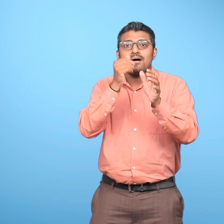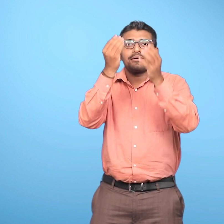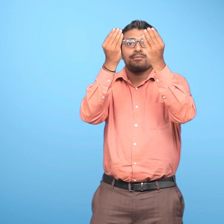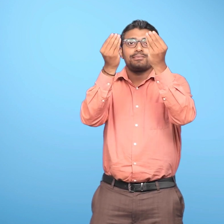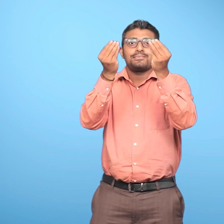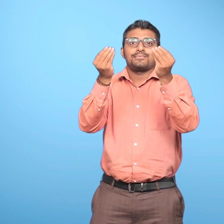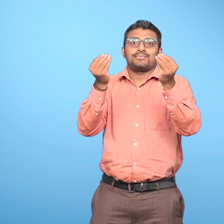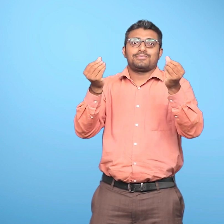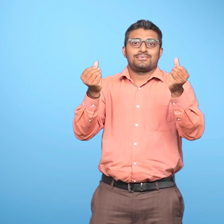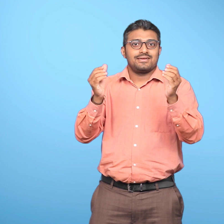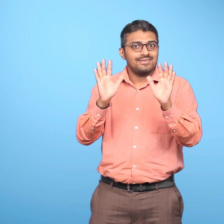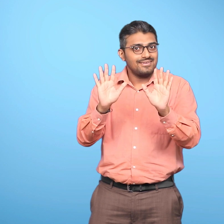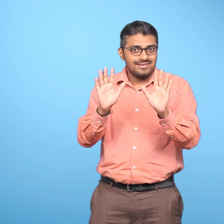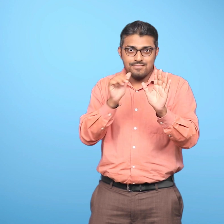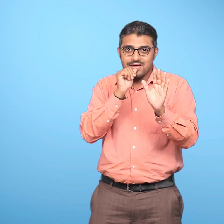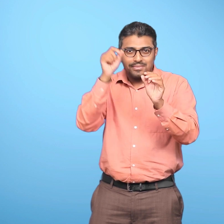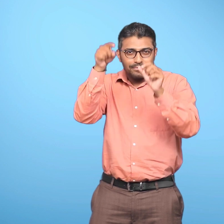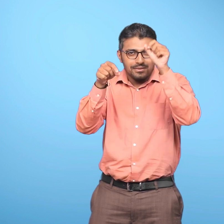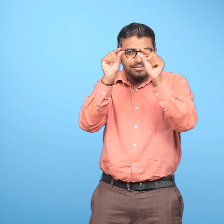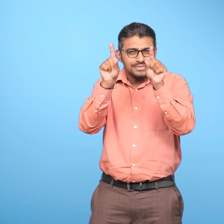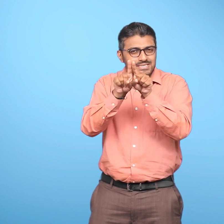Ice melts when it is heated.